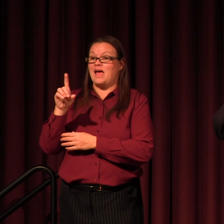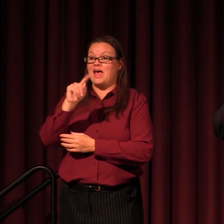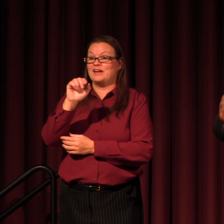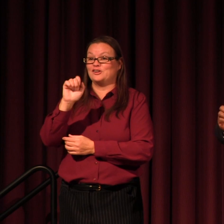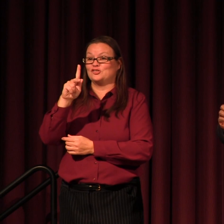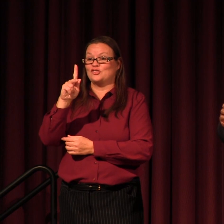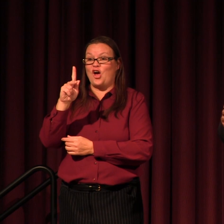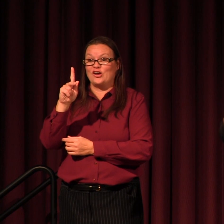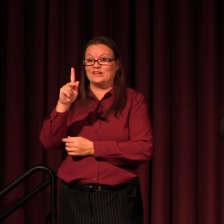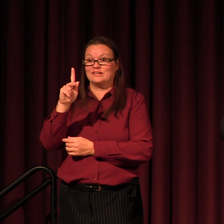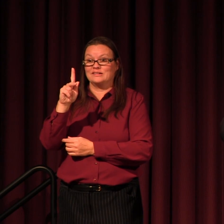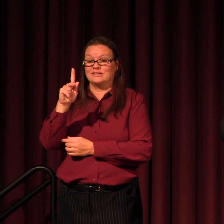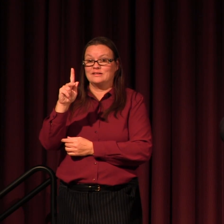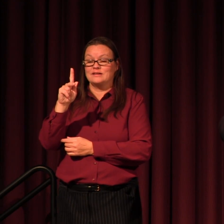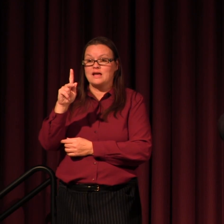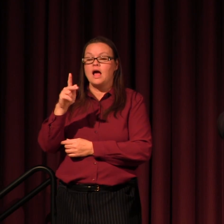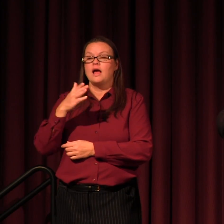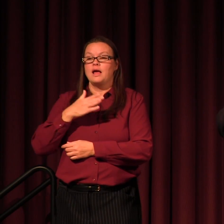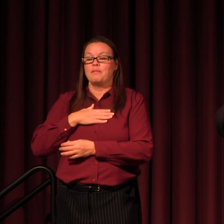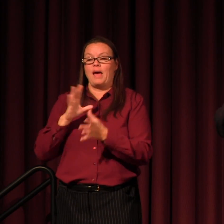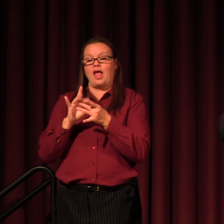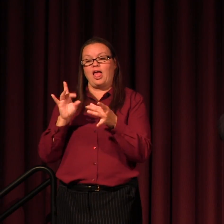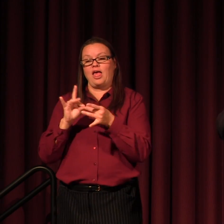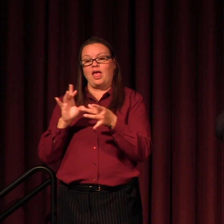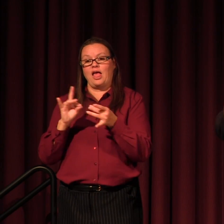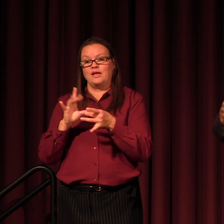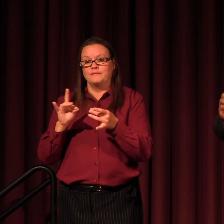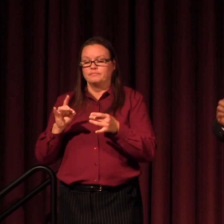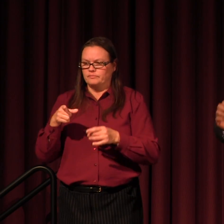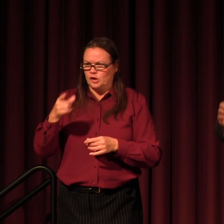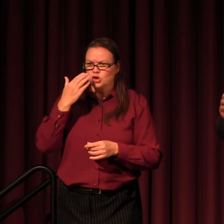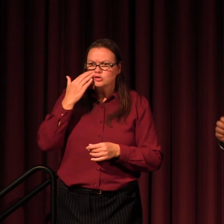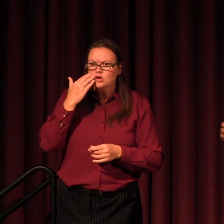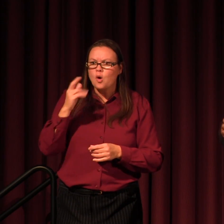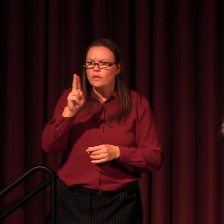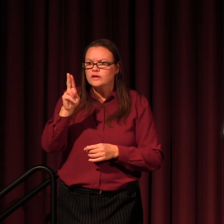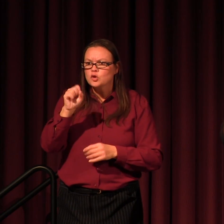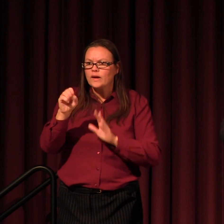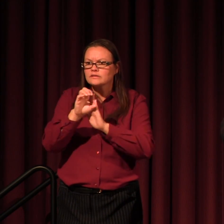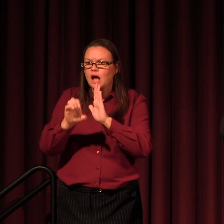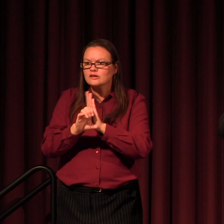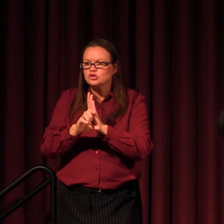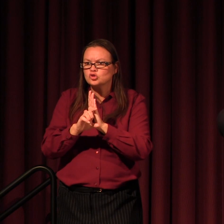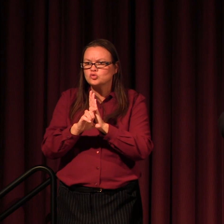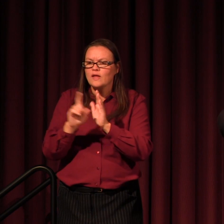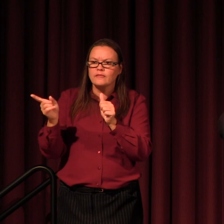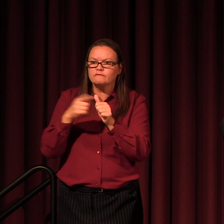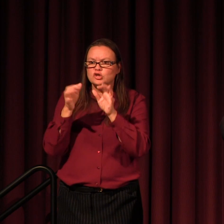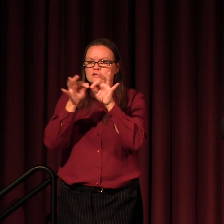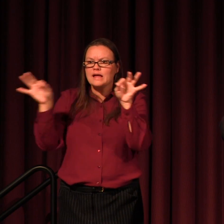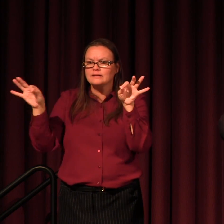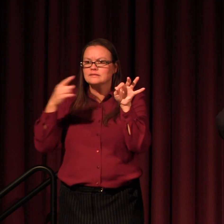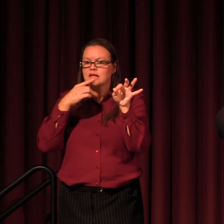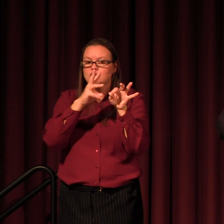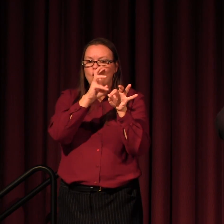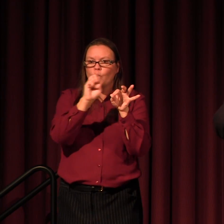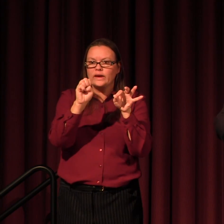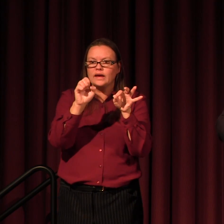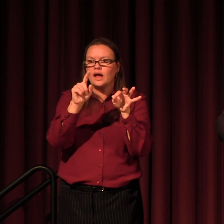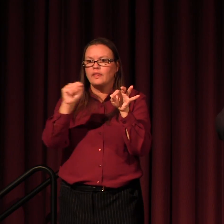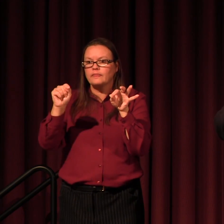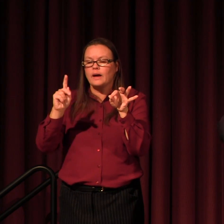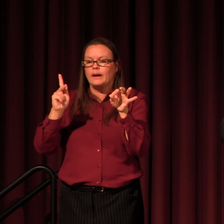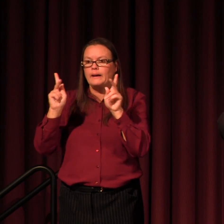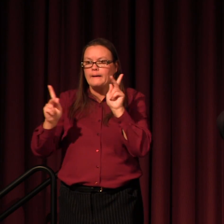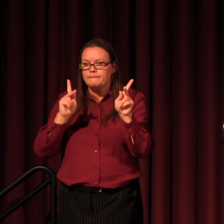do you realize that the preamble to the U.S. Constitution says, we the people, in order to form